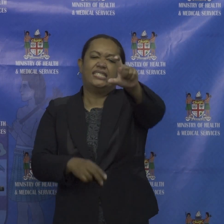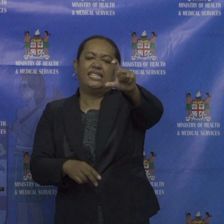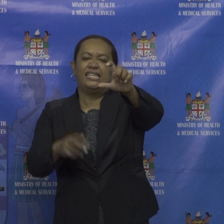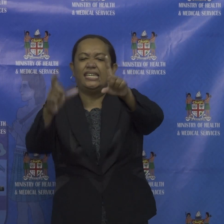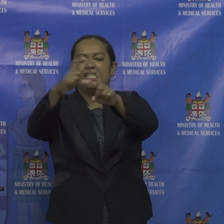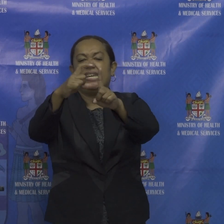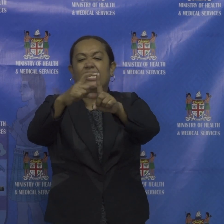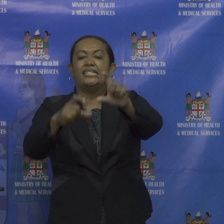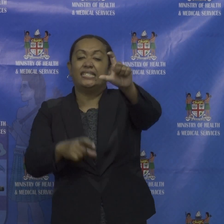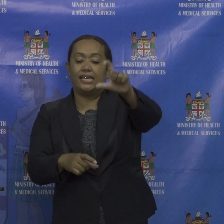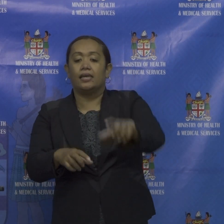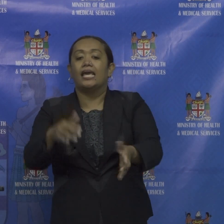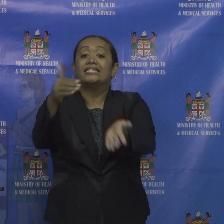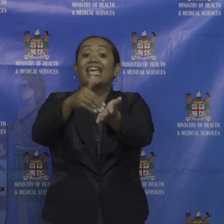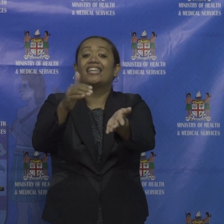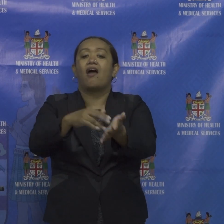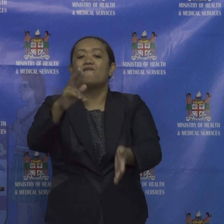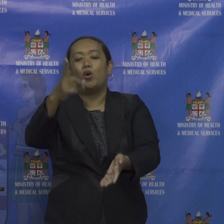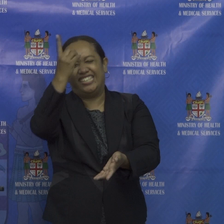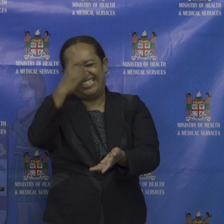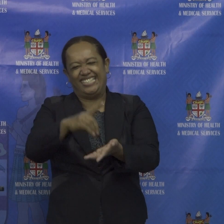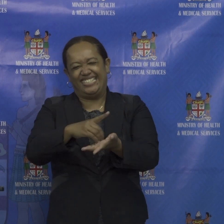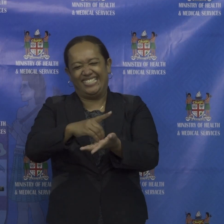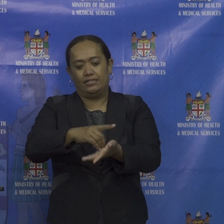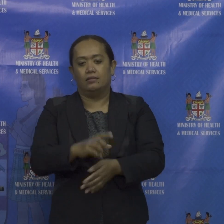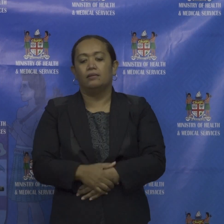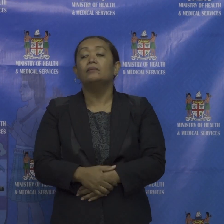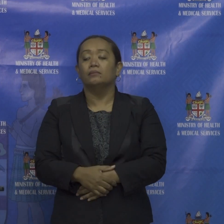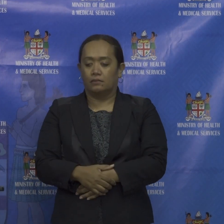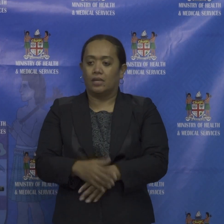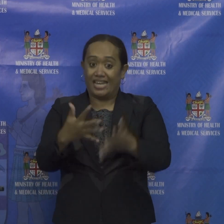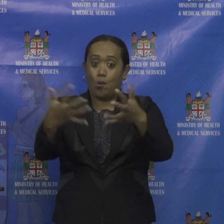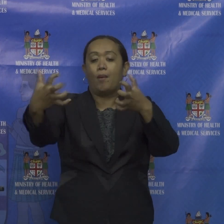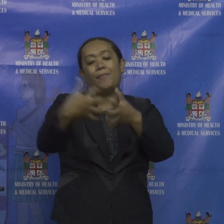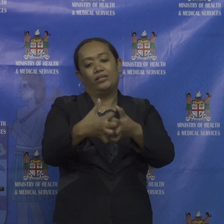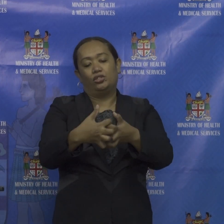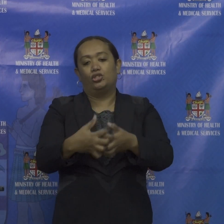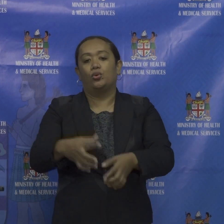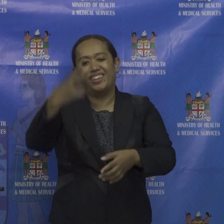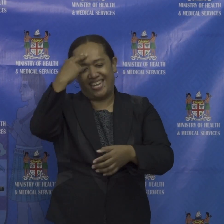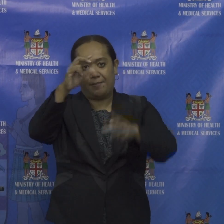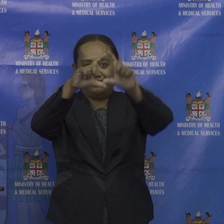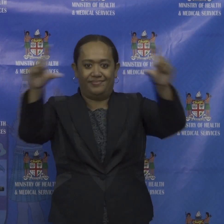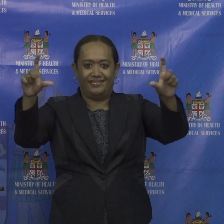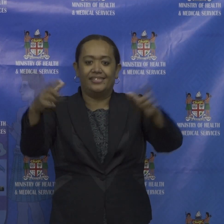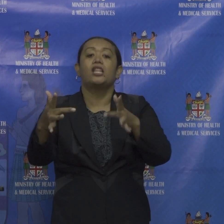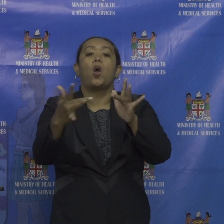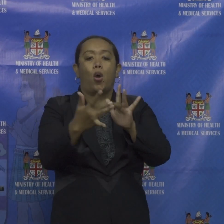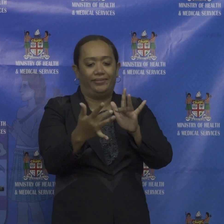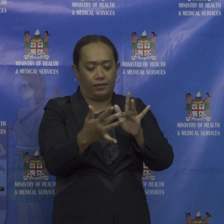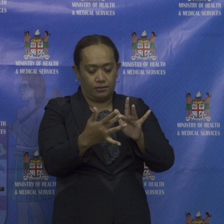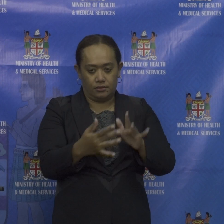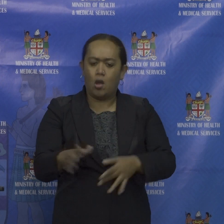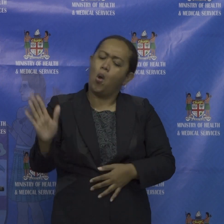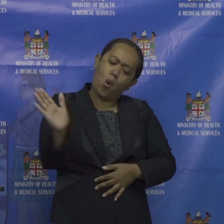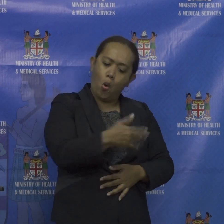for the central division team to match that against the names that they have for the contacts. So all of